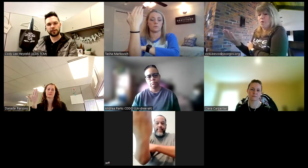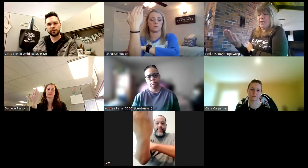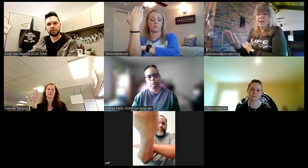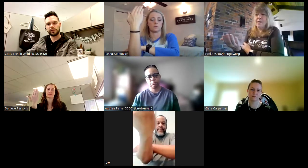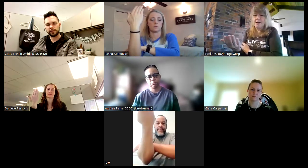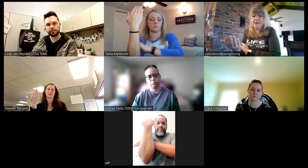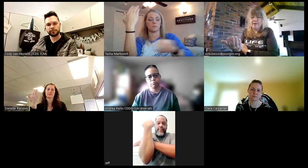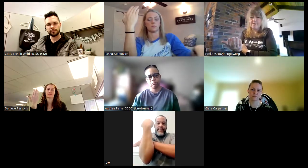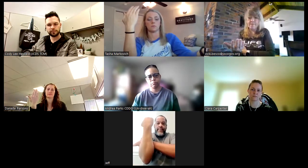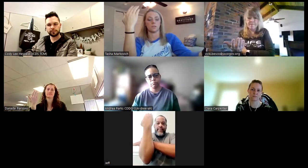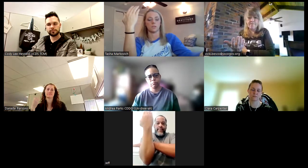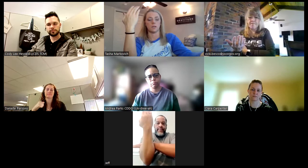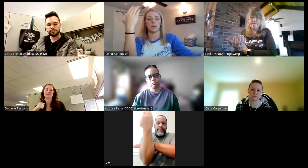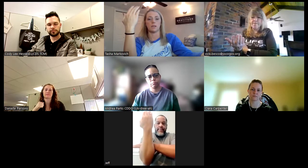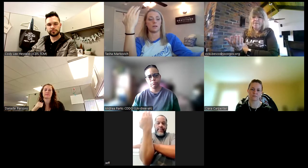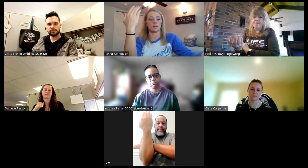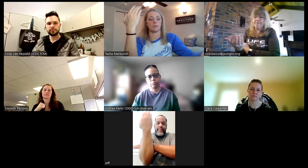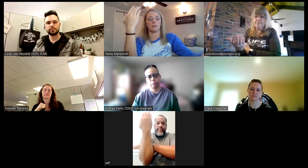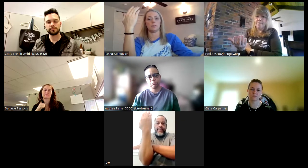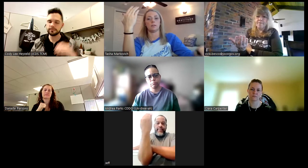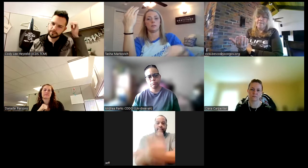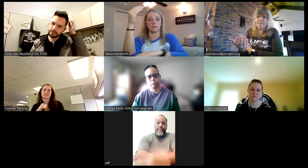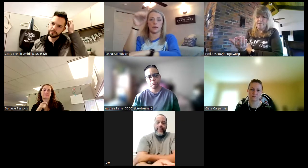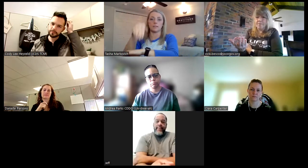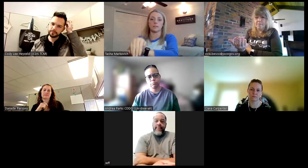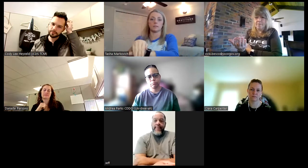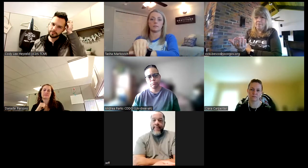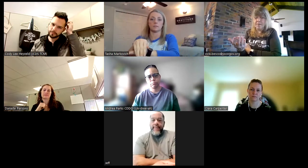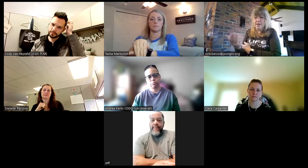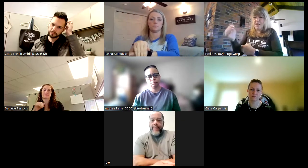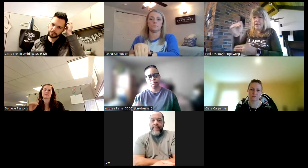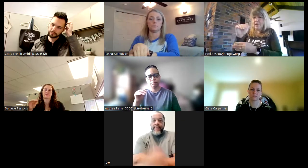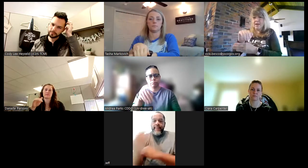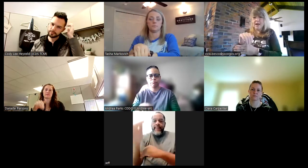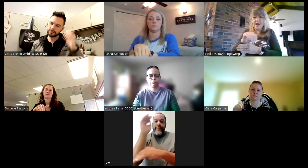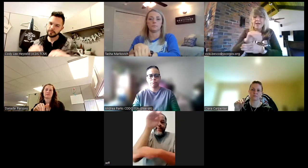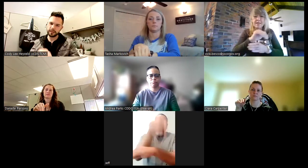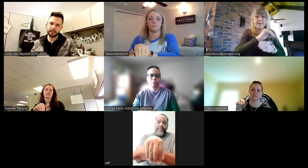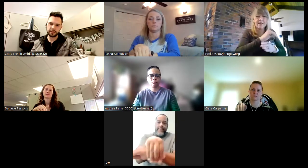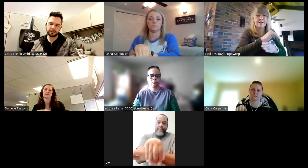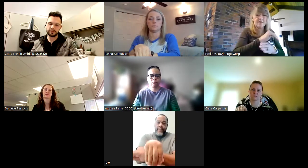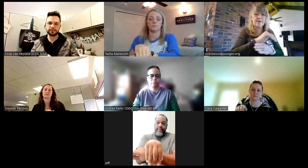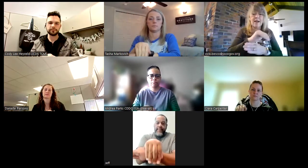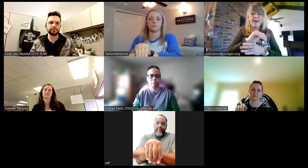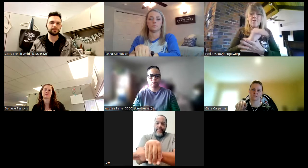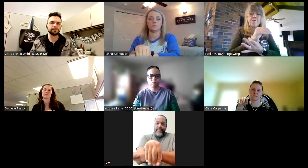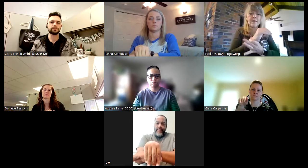Morning and night. Night at your wrist